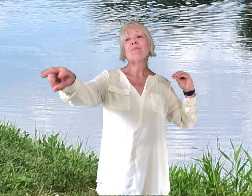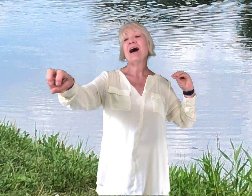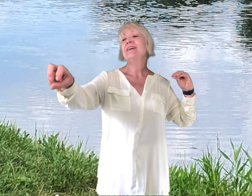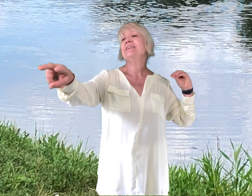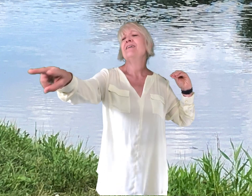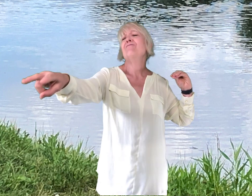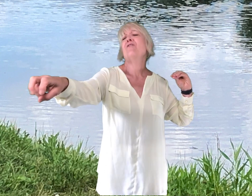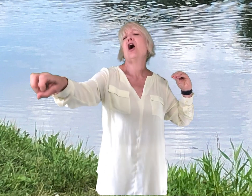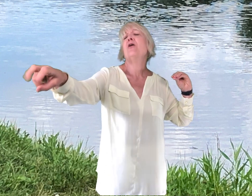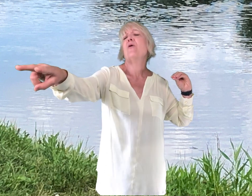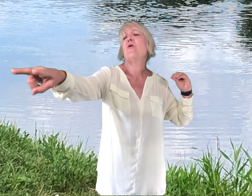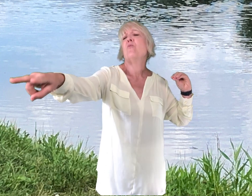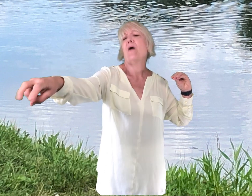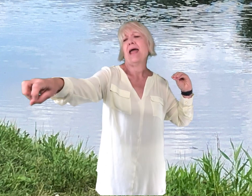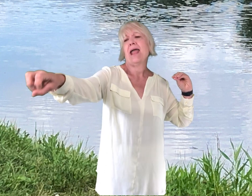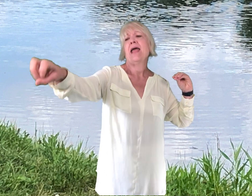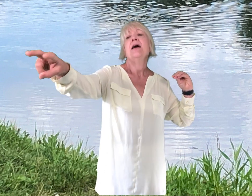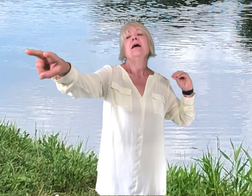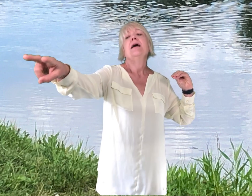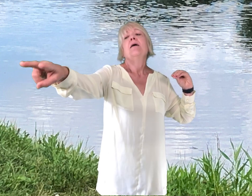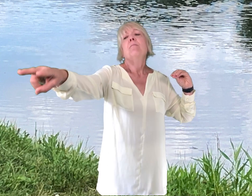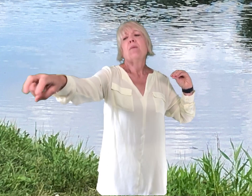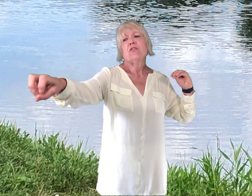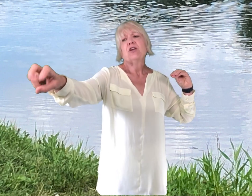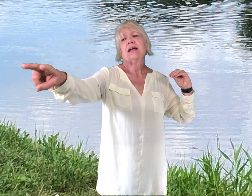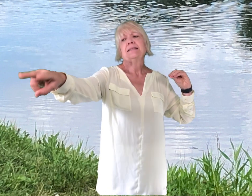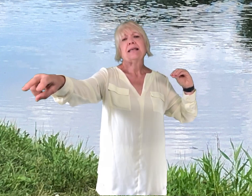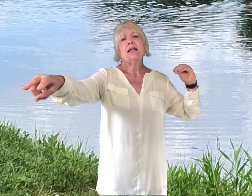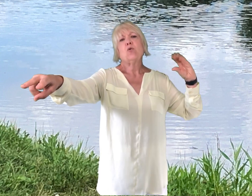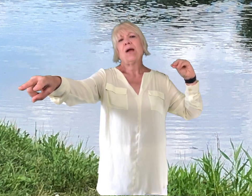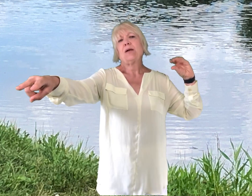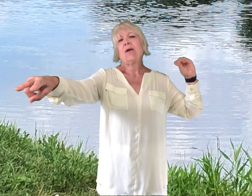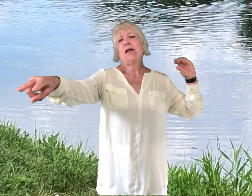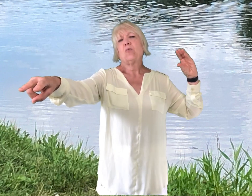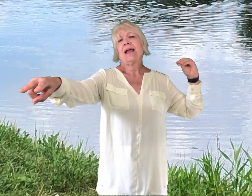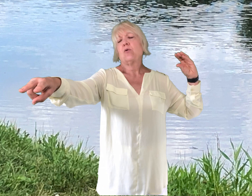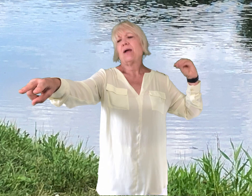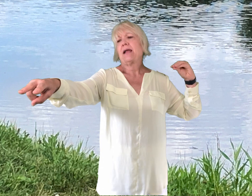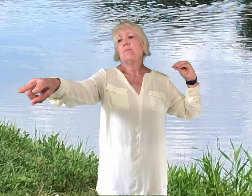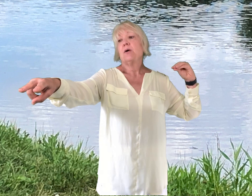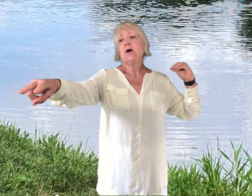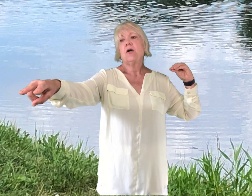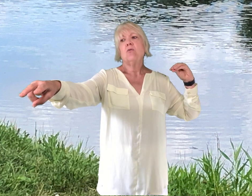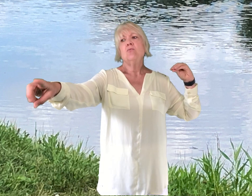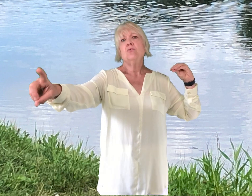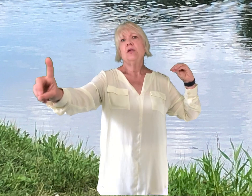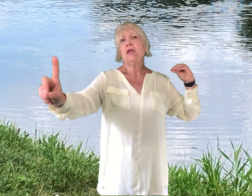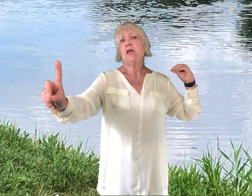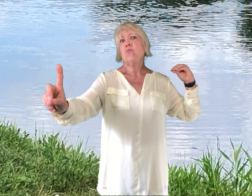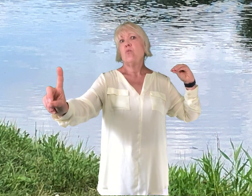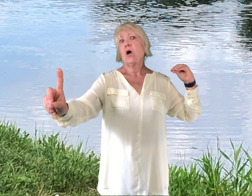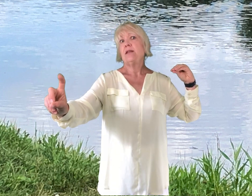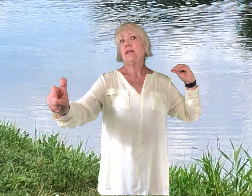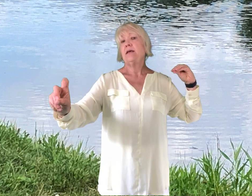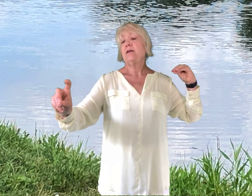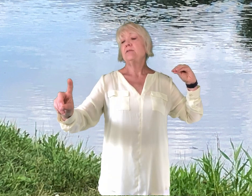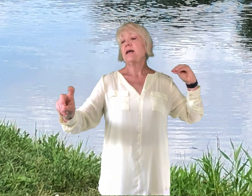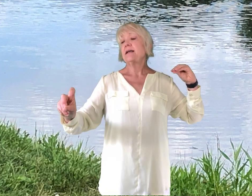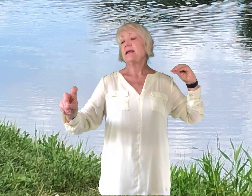pond and far away. Mother duck said, but only one little duck